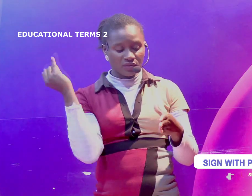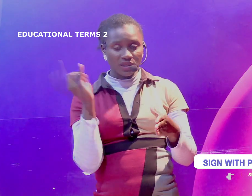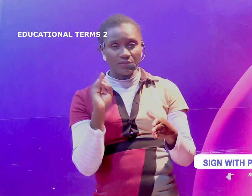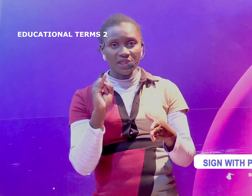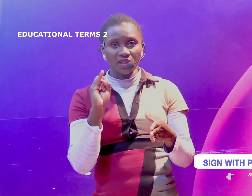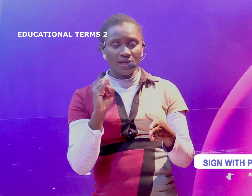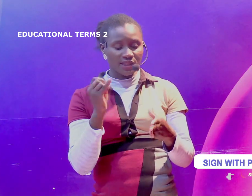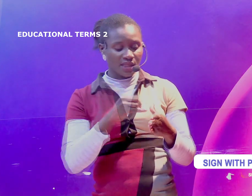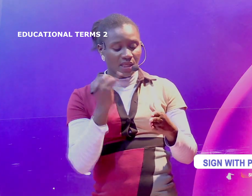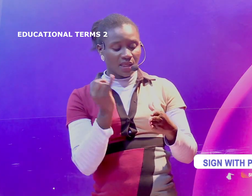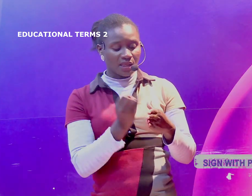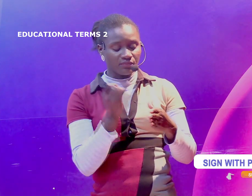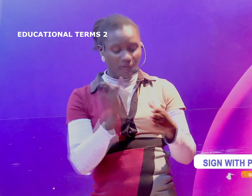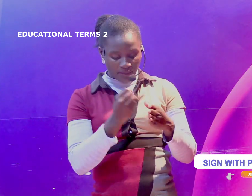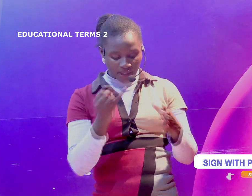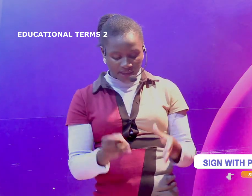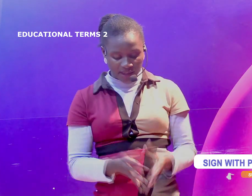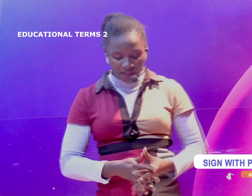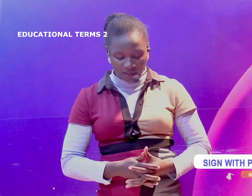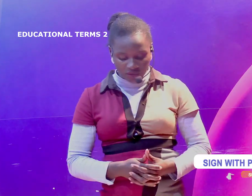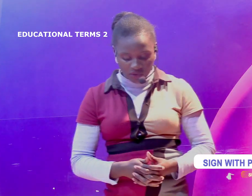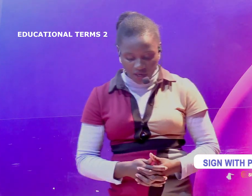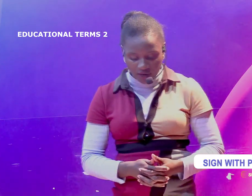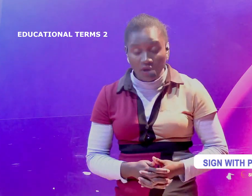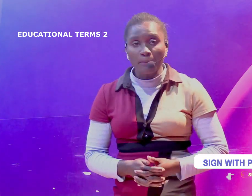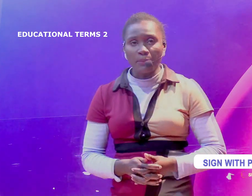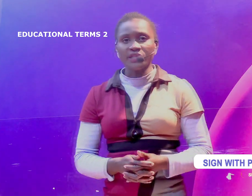it twice, impairment. And then you also have principle.